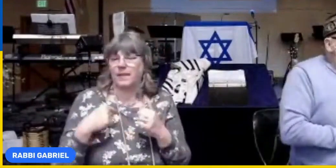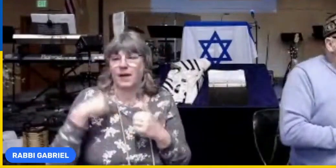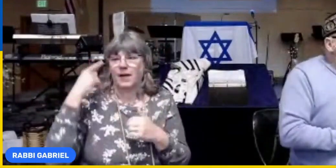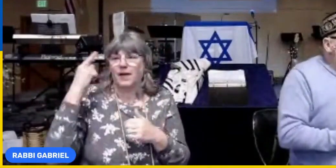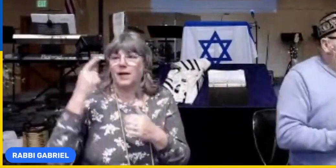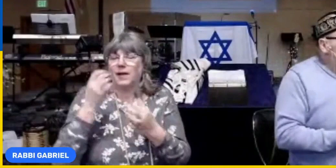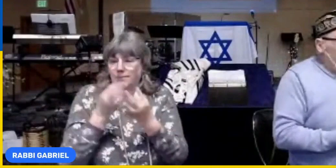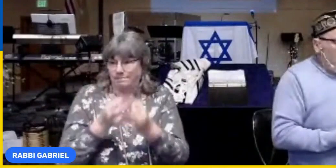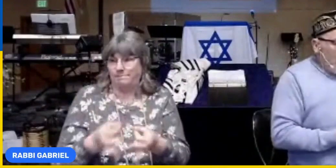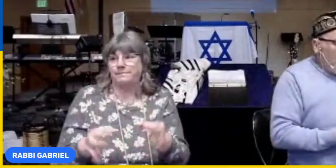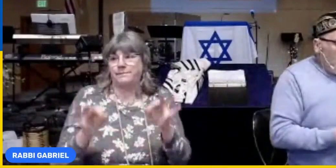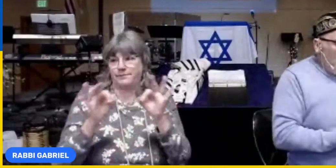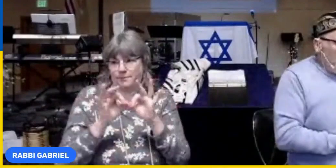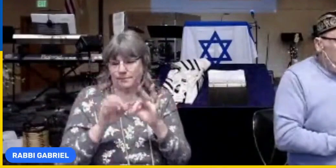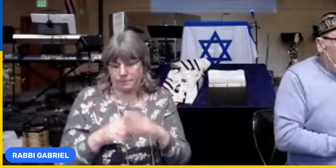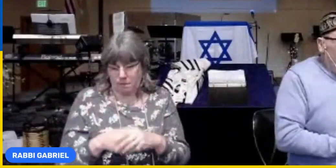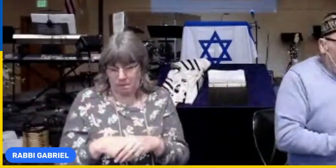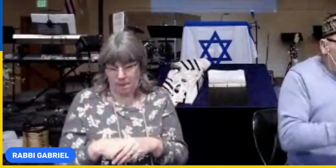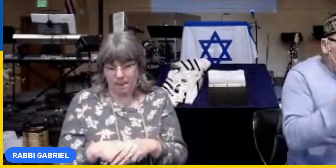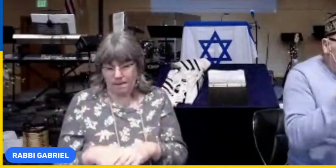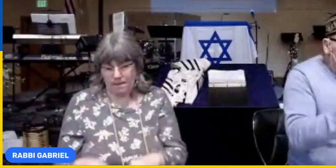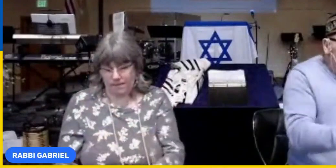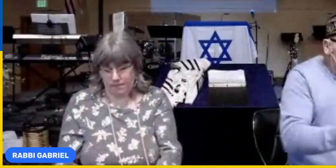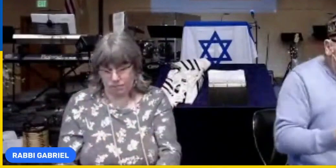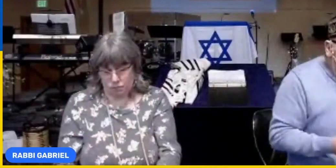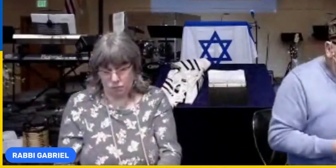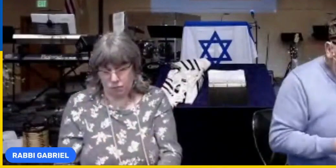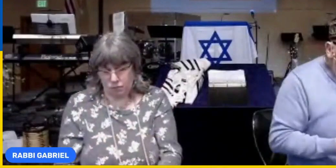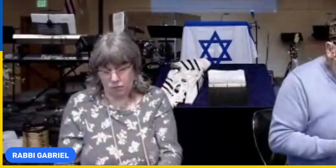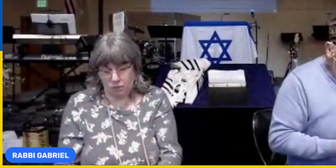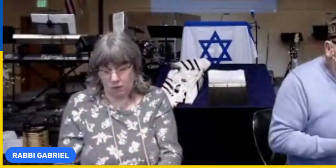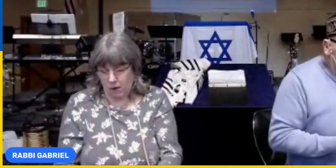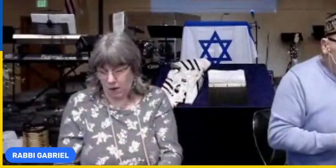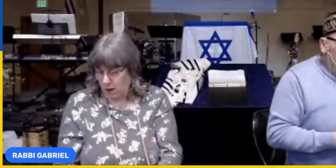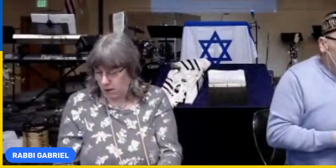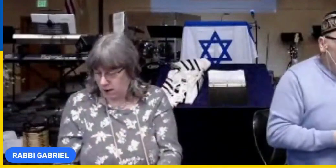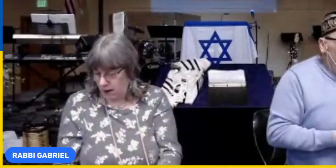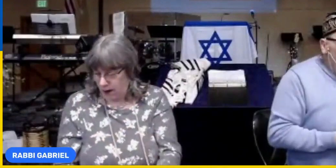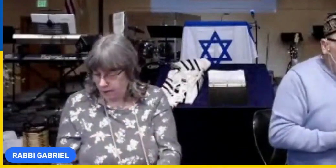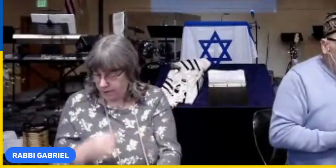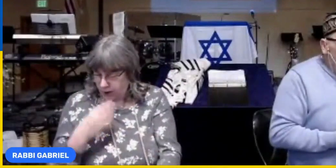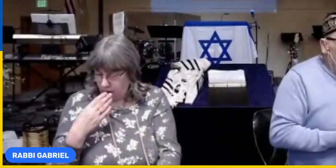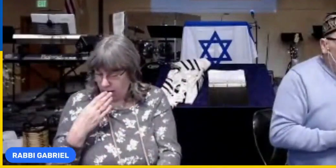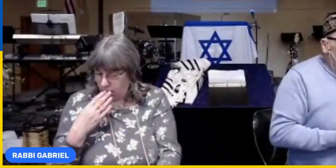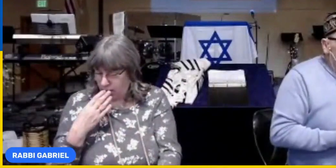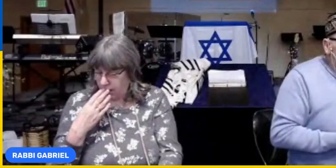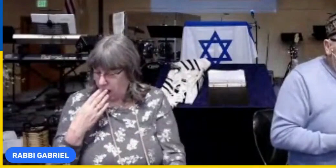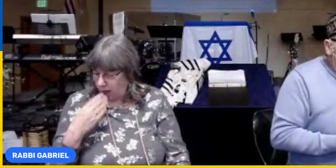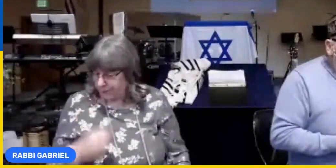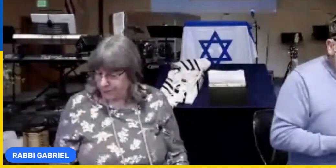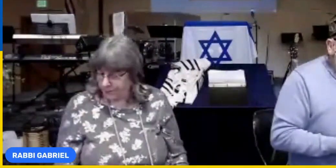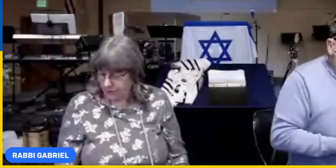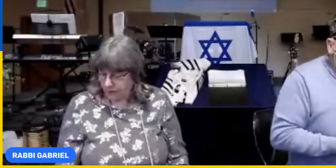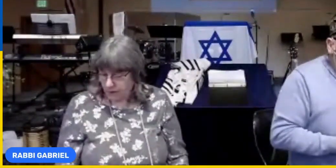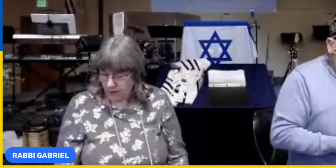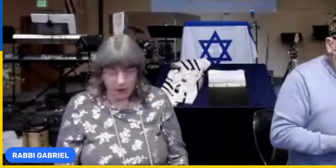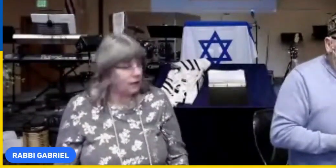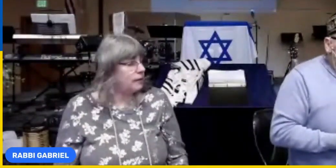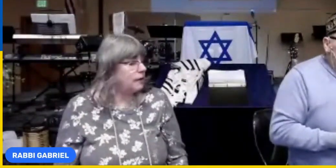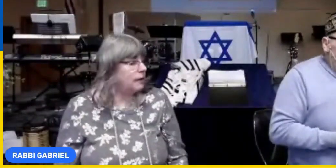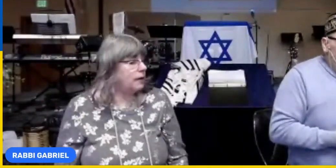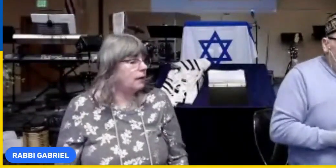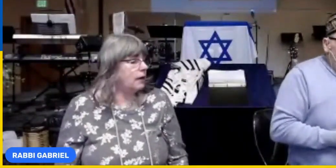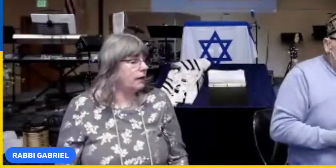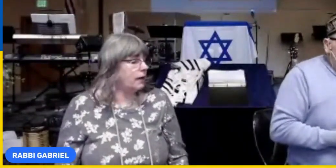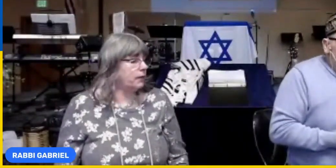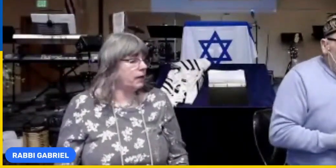it's important. So don't know where I'm at. I don't think you're anywhere there. Okay.